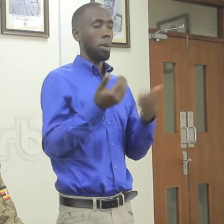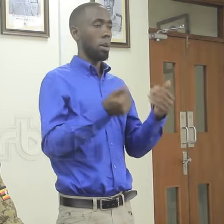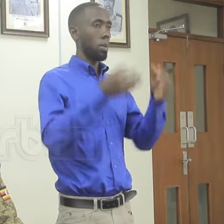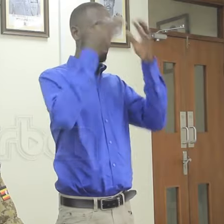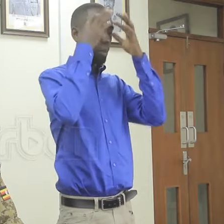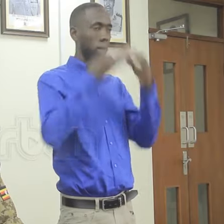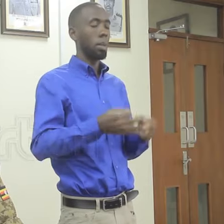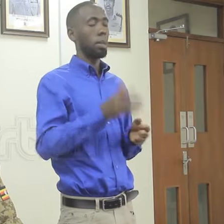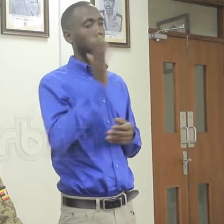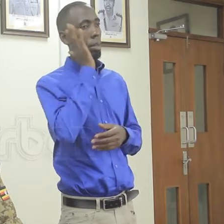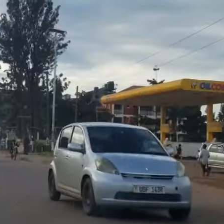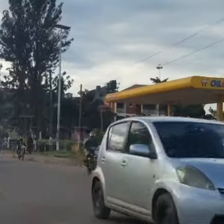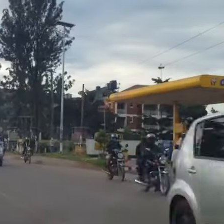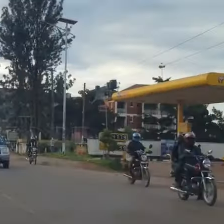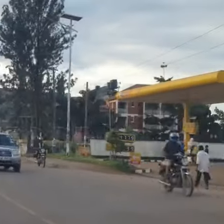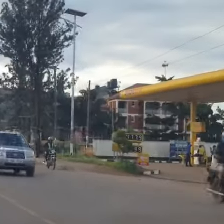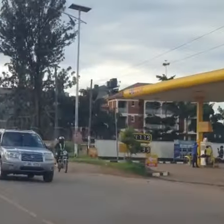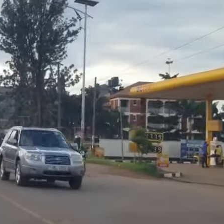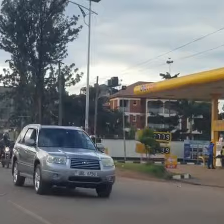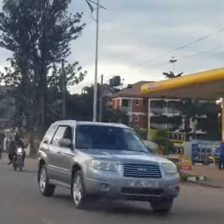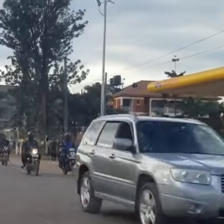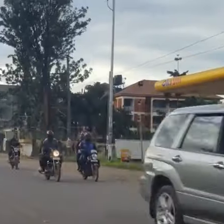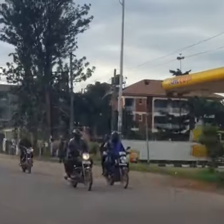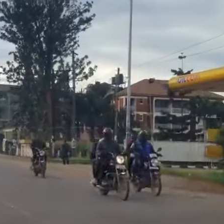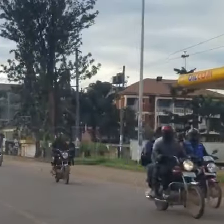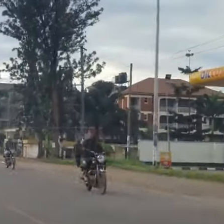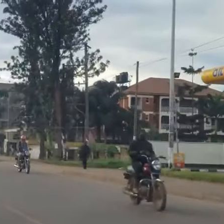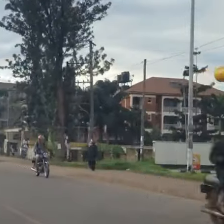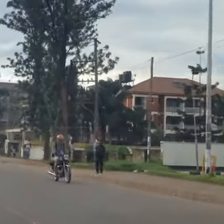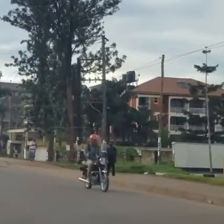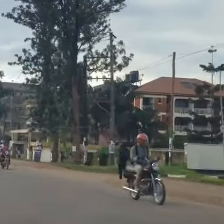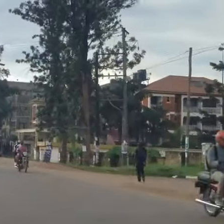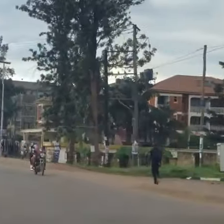slip out of the house. Story compiled by Rachel Nachwala for the news.